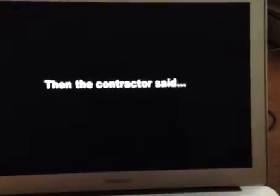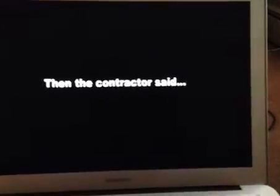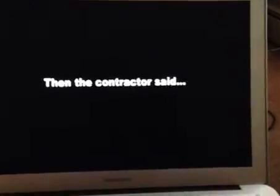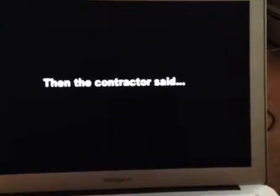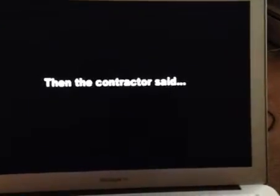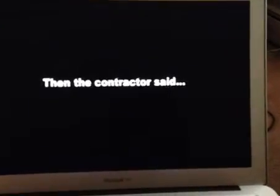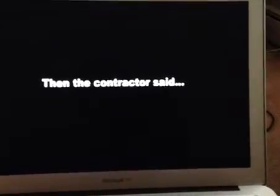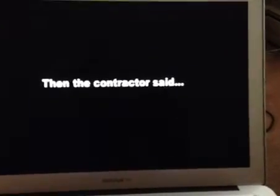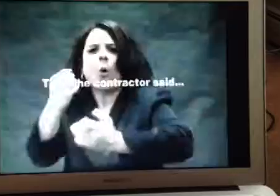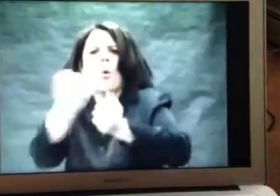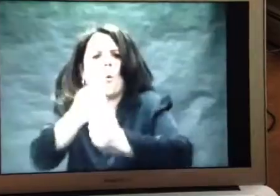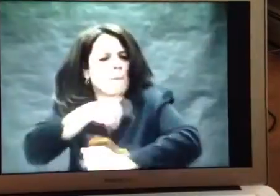Then the contractor said,